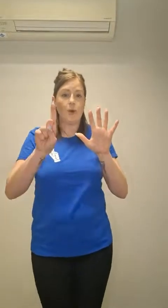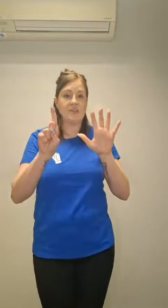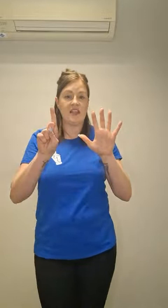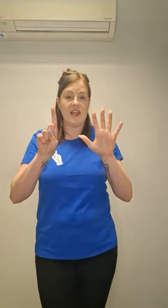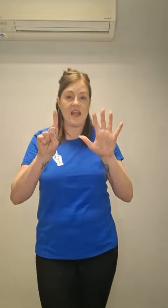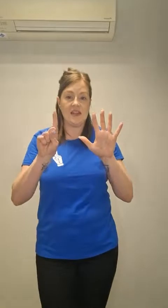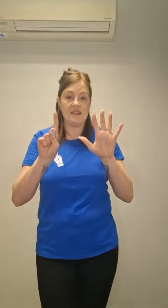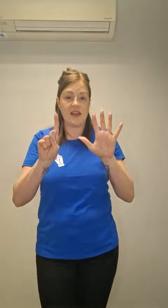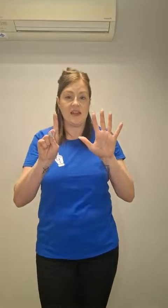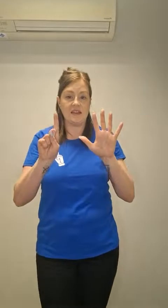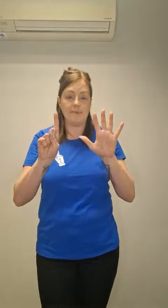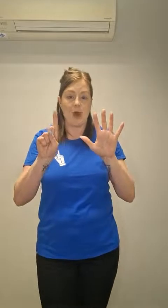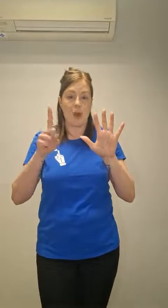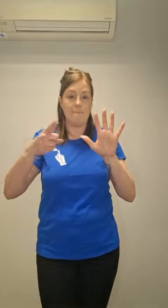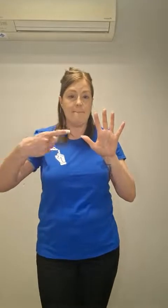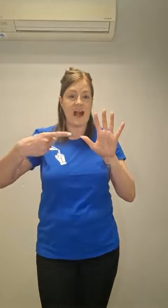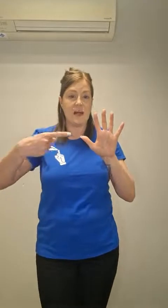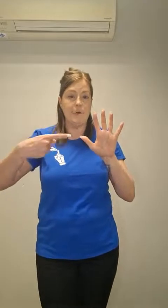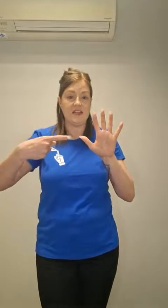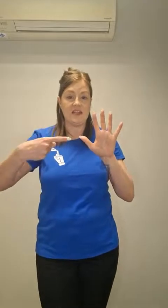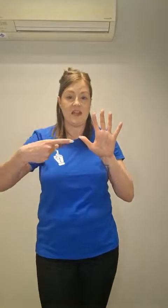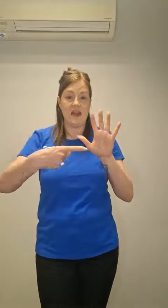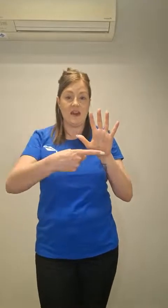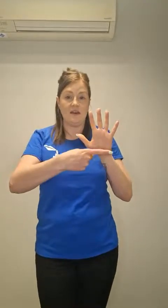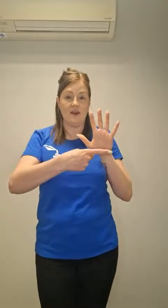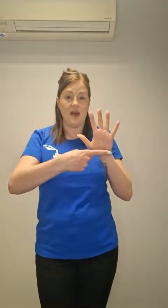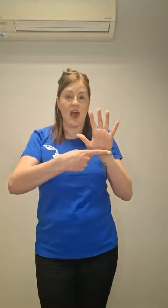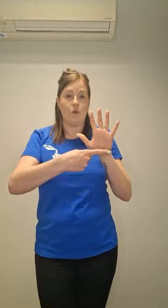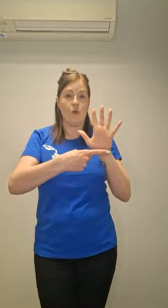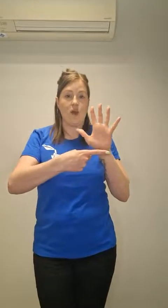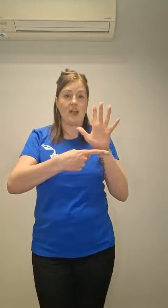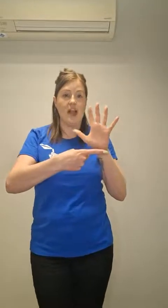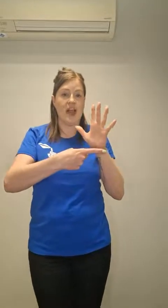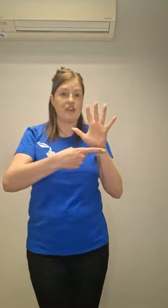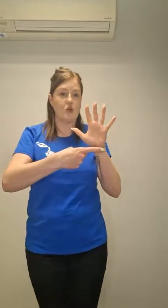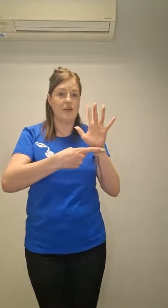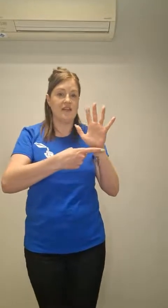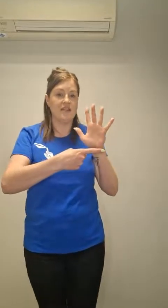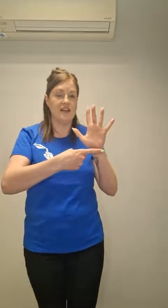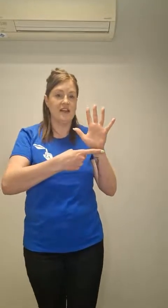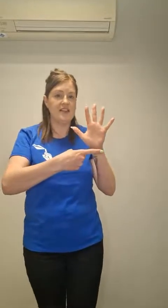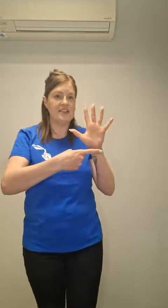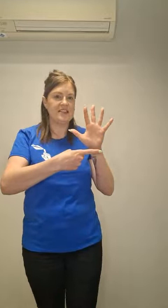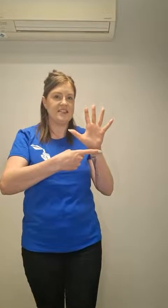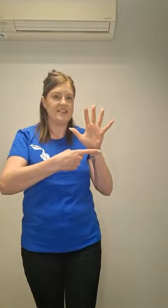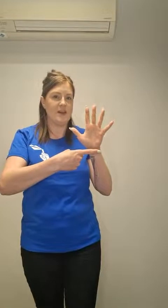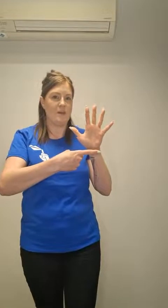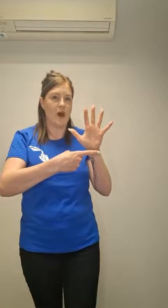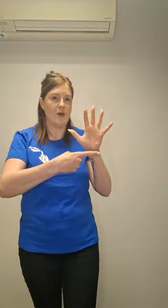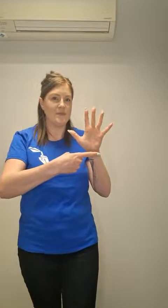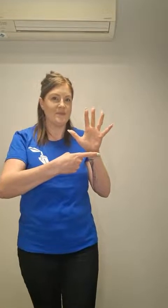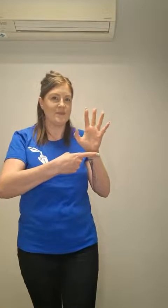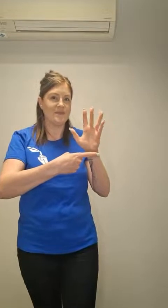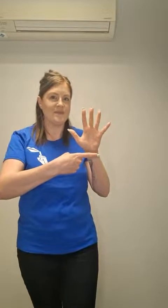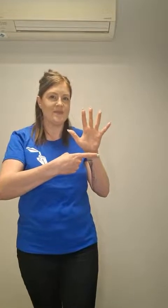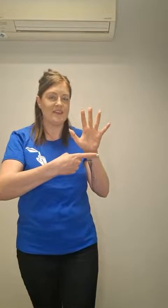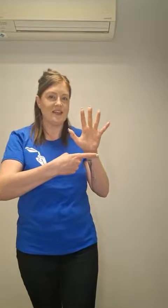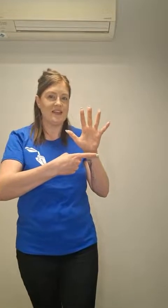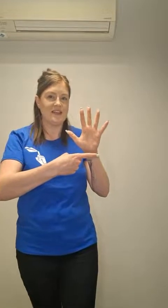supporting index, palm back pointing in, and working hand quivers. Cinema. So